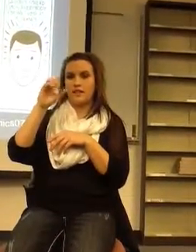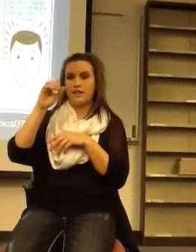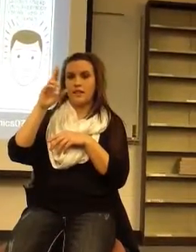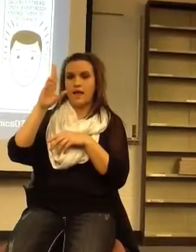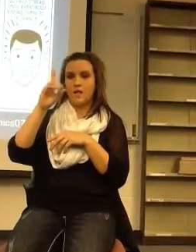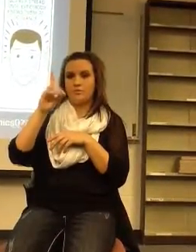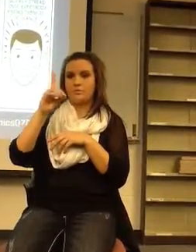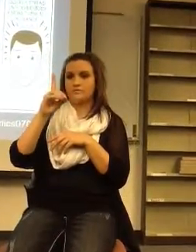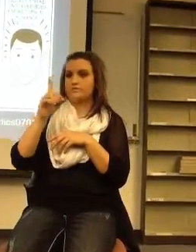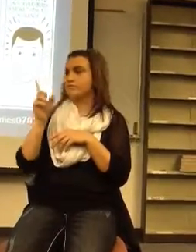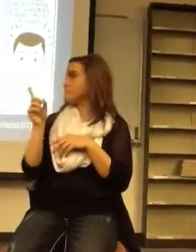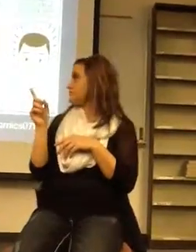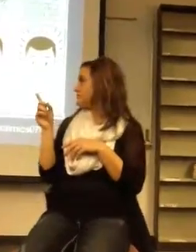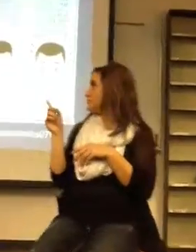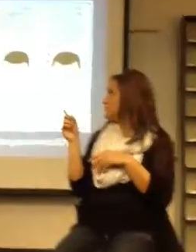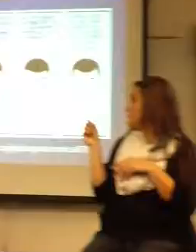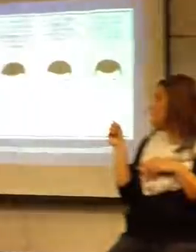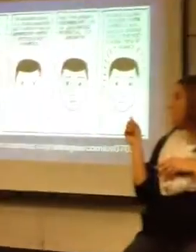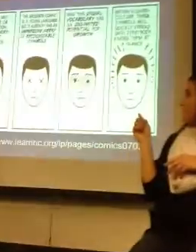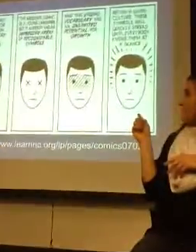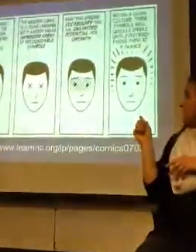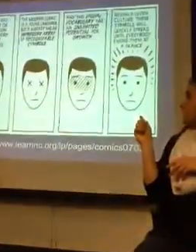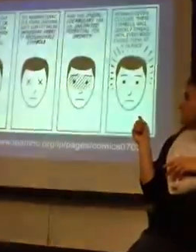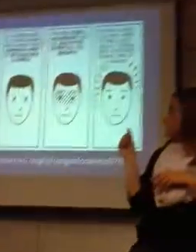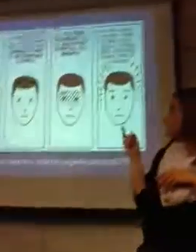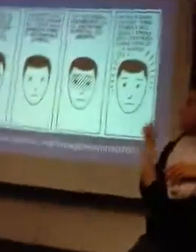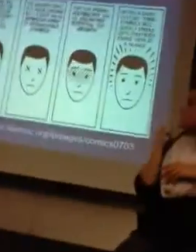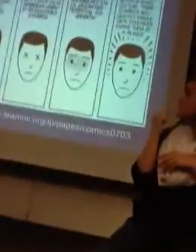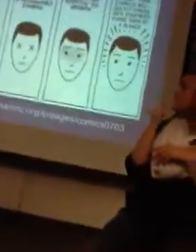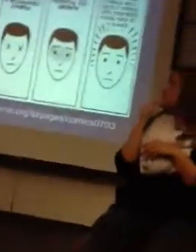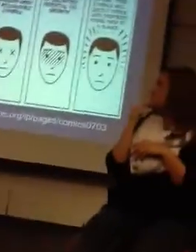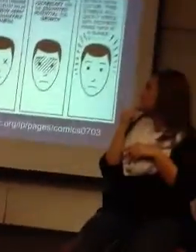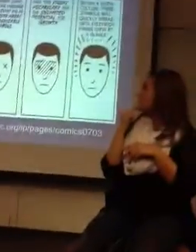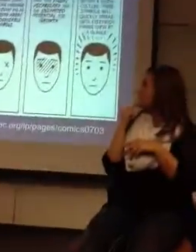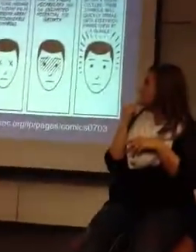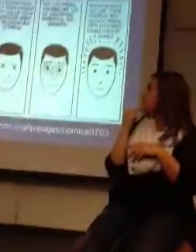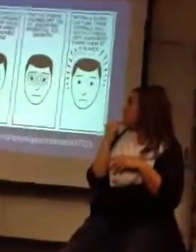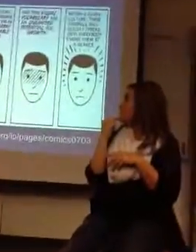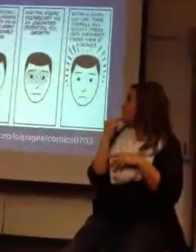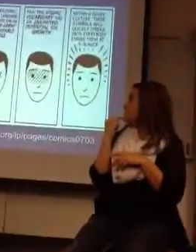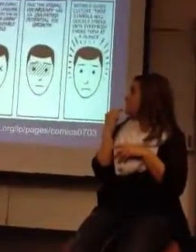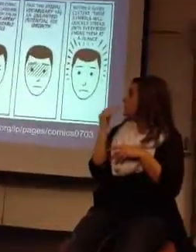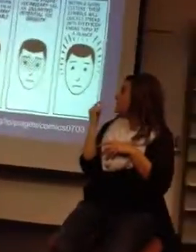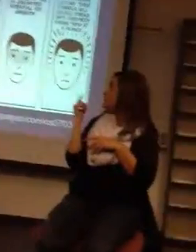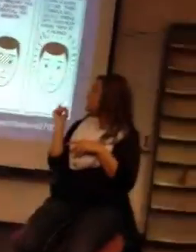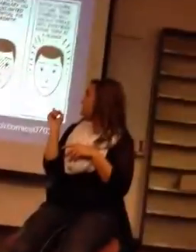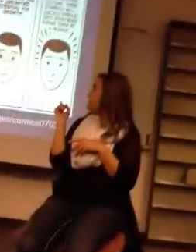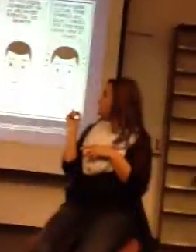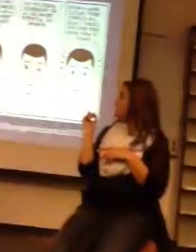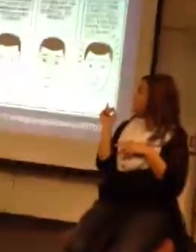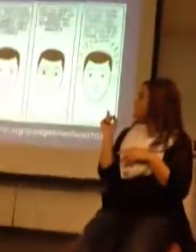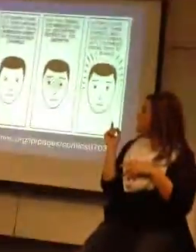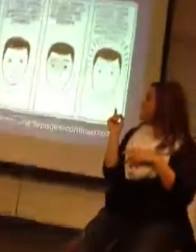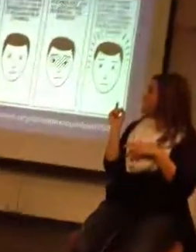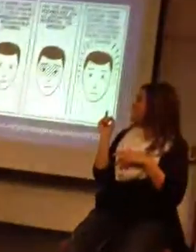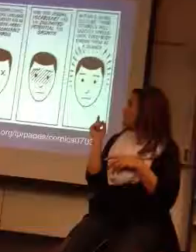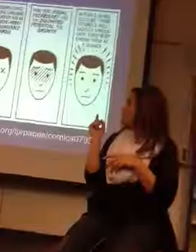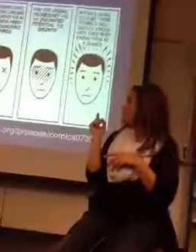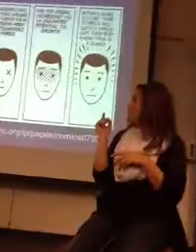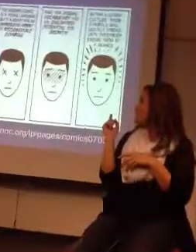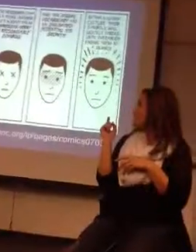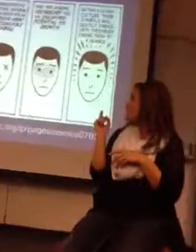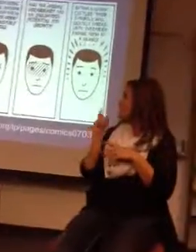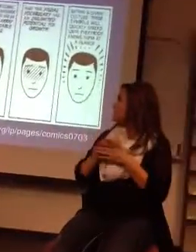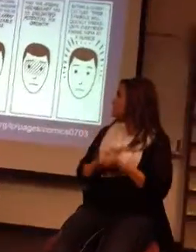it. The first panel says, the longer any form of art or communication exists, the more symbols